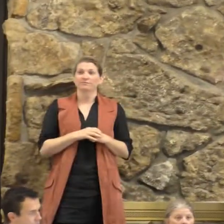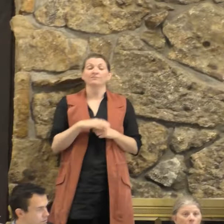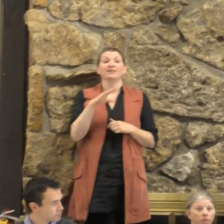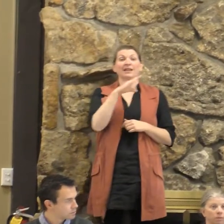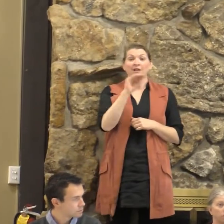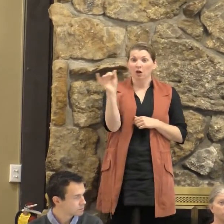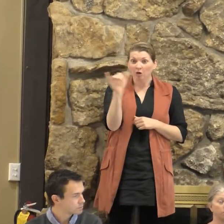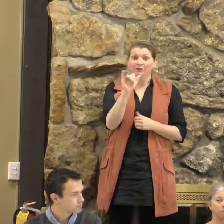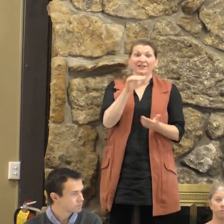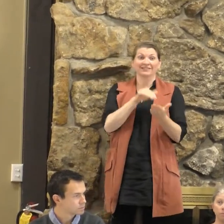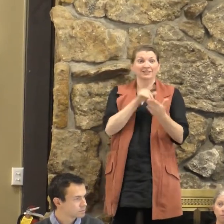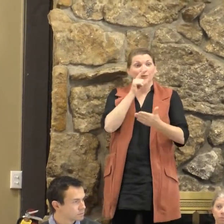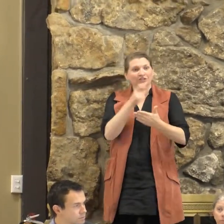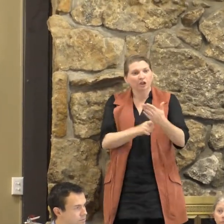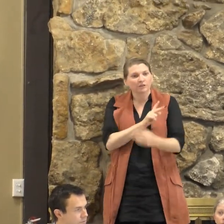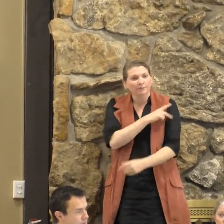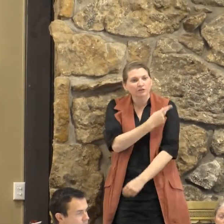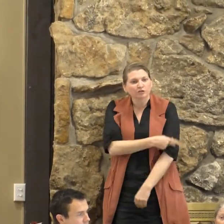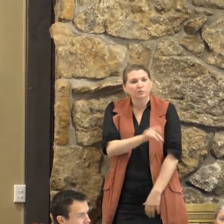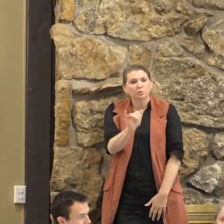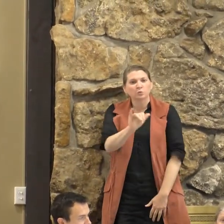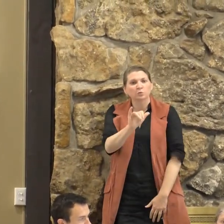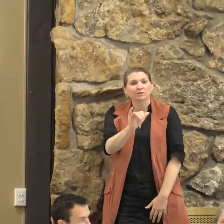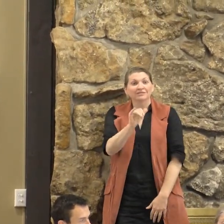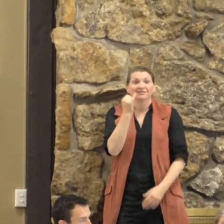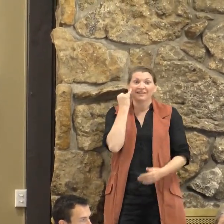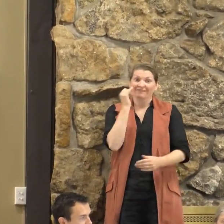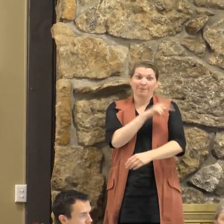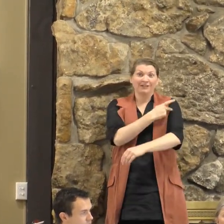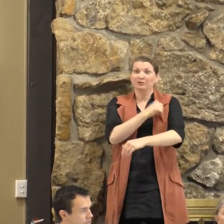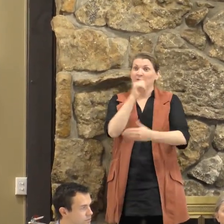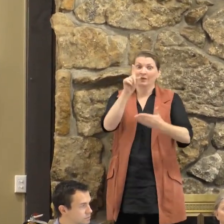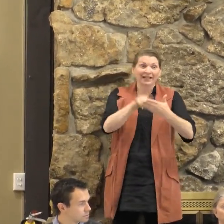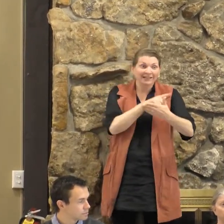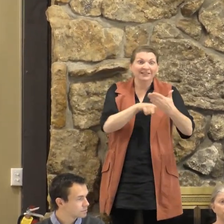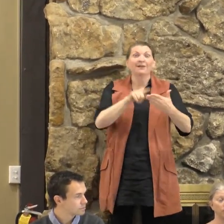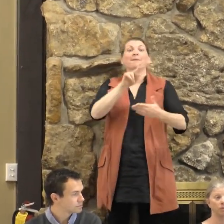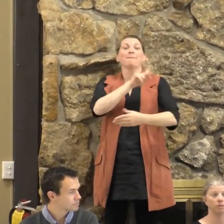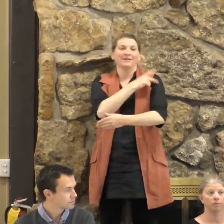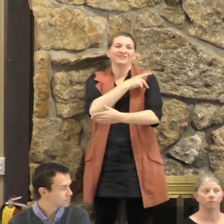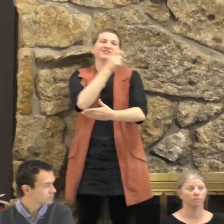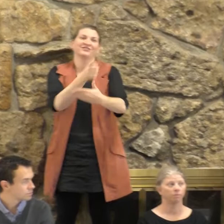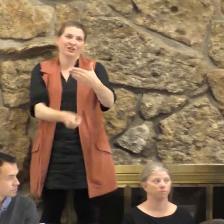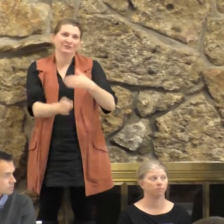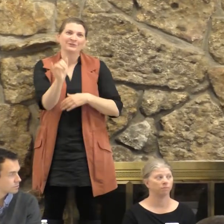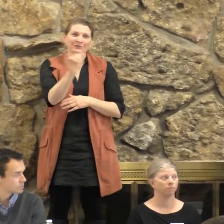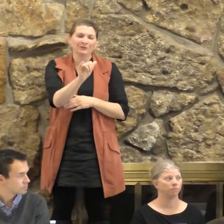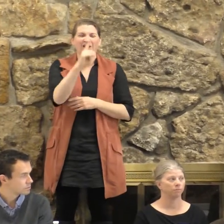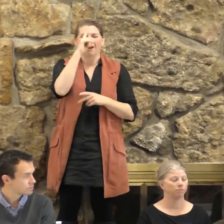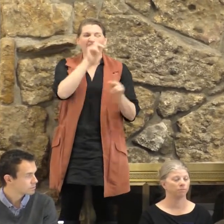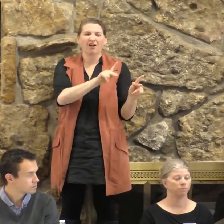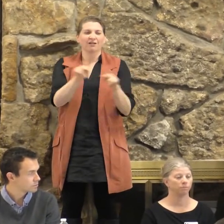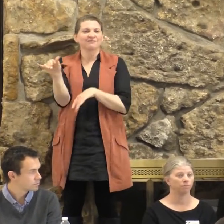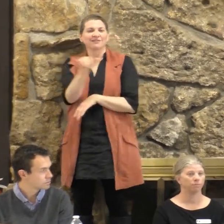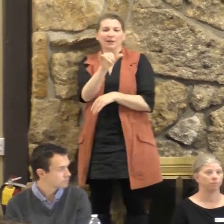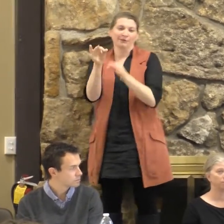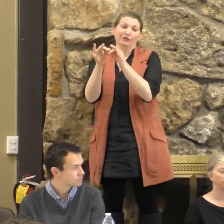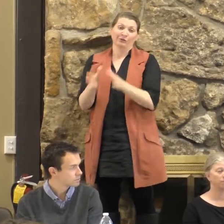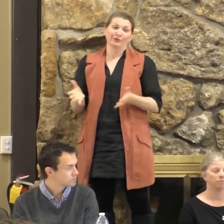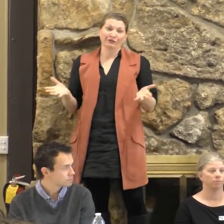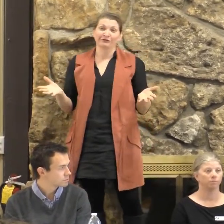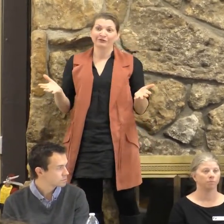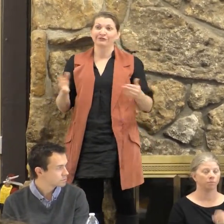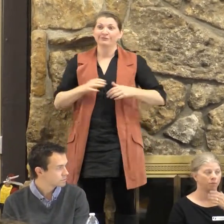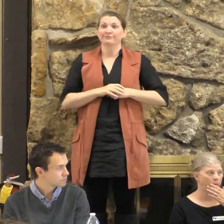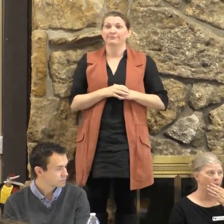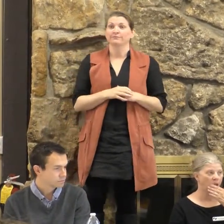can share the patient's name and share information that's gonna help us. So we don't walk in and we're completely blindsided by something that